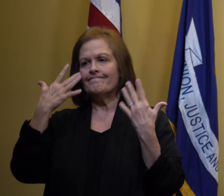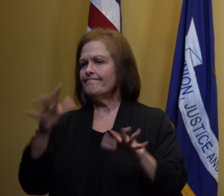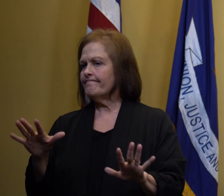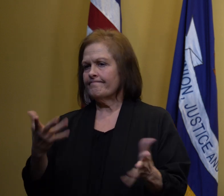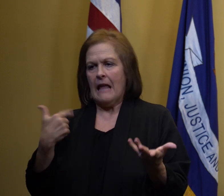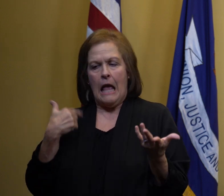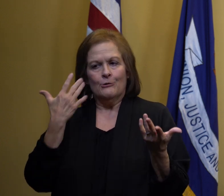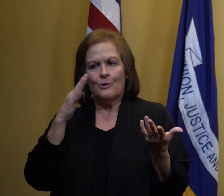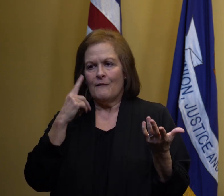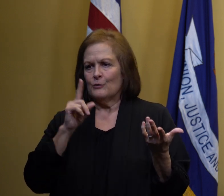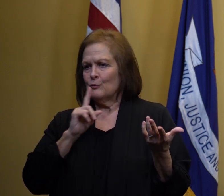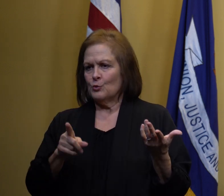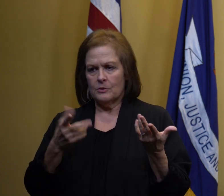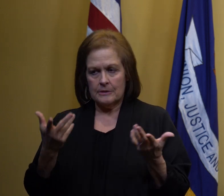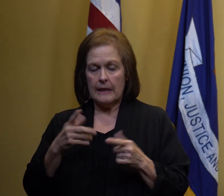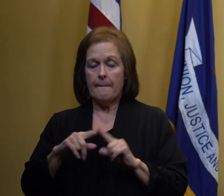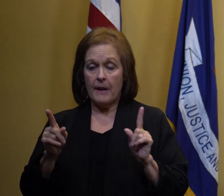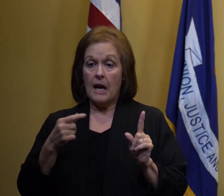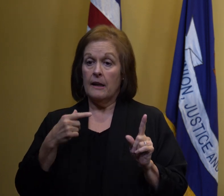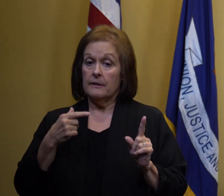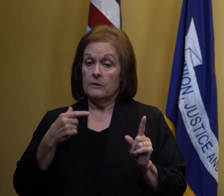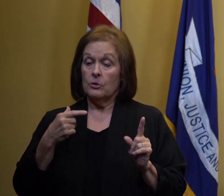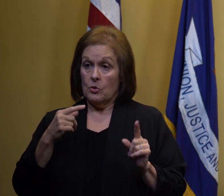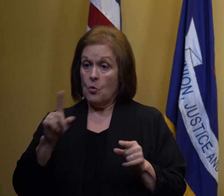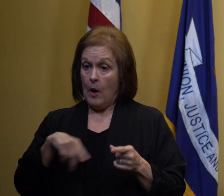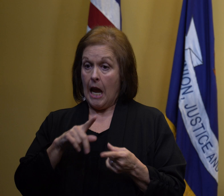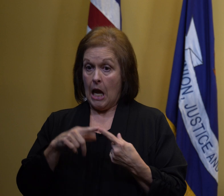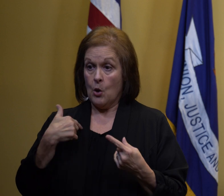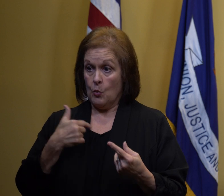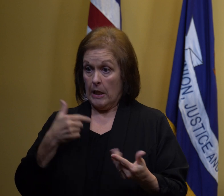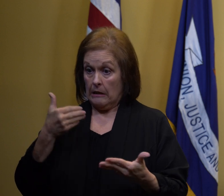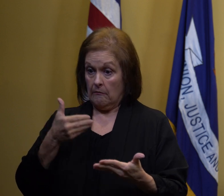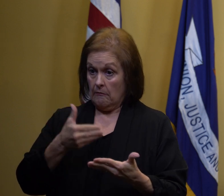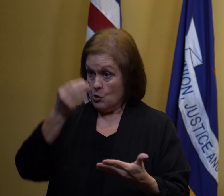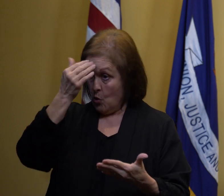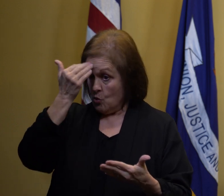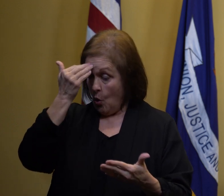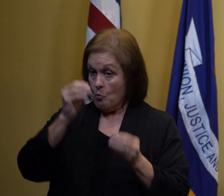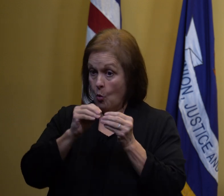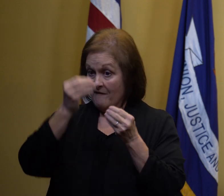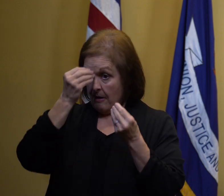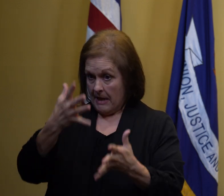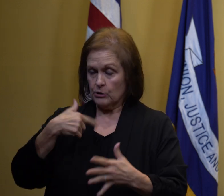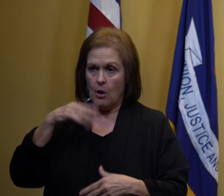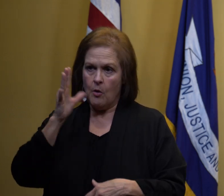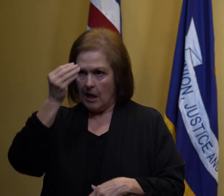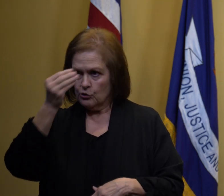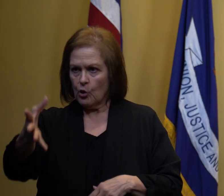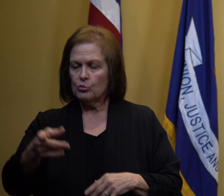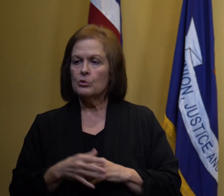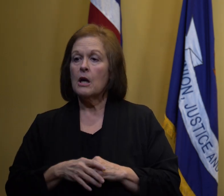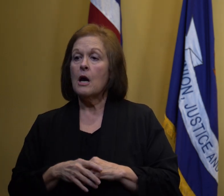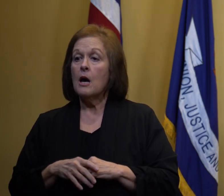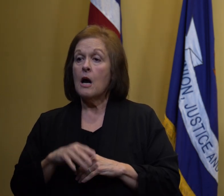going to lock us into that, but what I will say is as we get closer, we'll share. And any idea, sorry, last